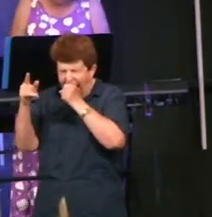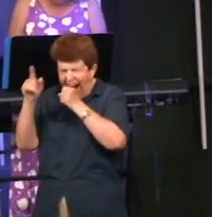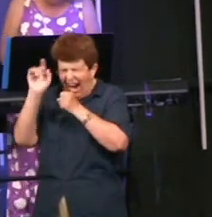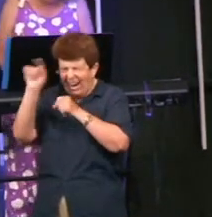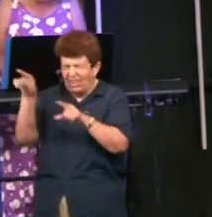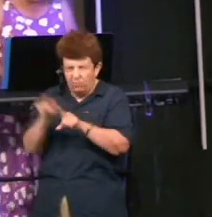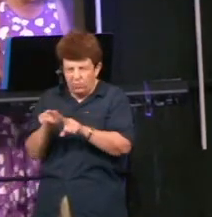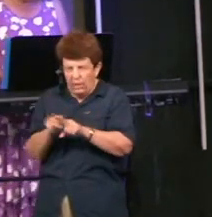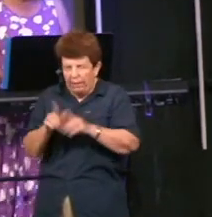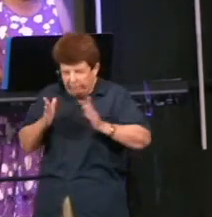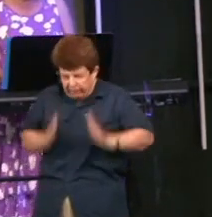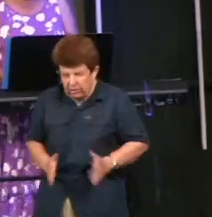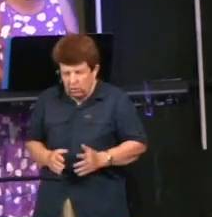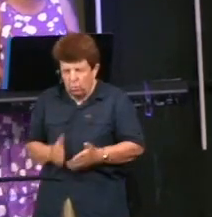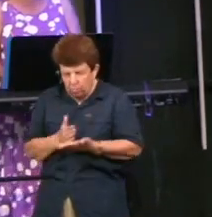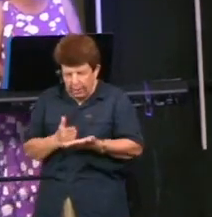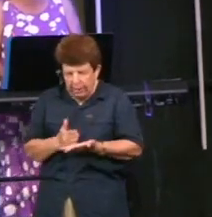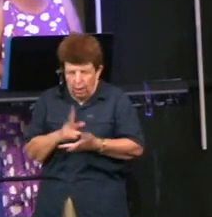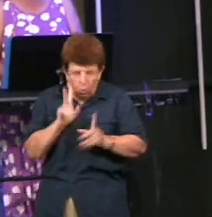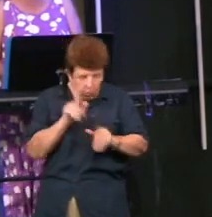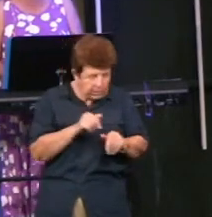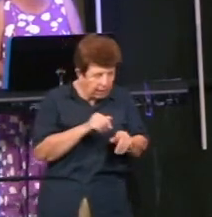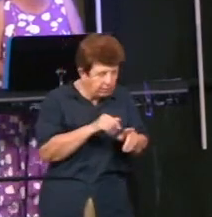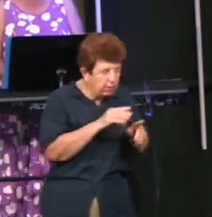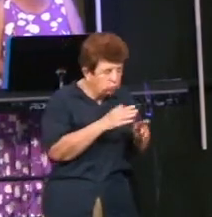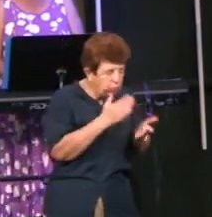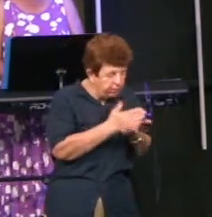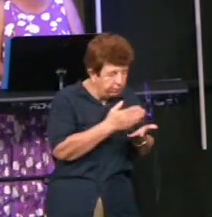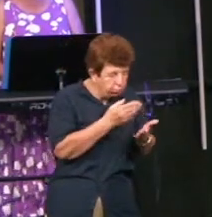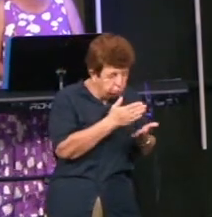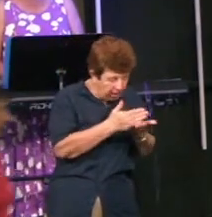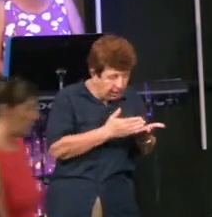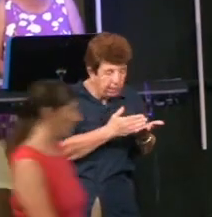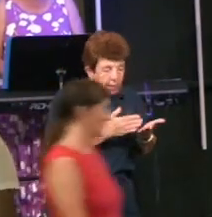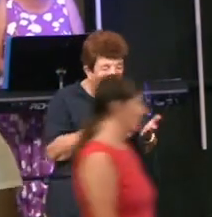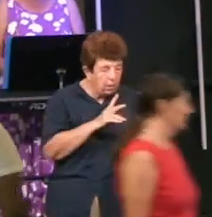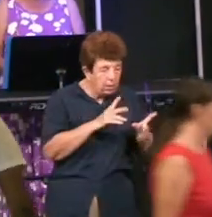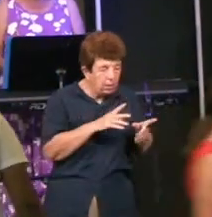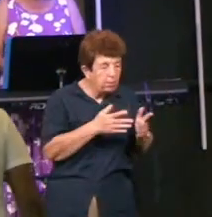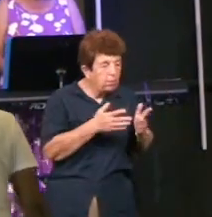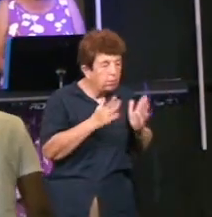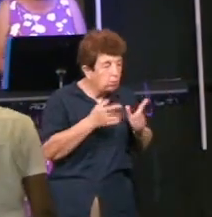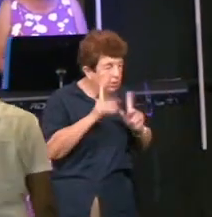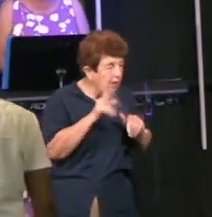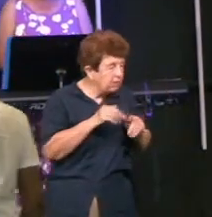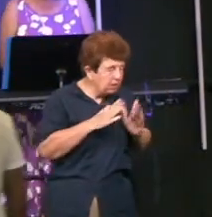that just like physical bread sustains us physically, you sustain us spiritually.